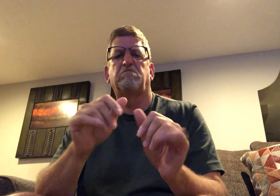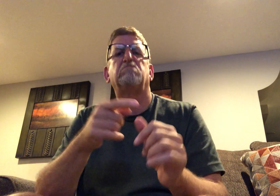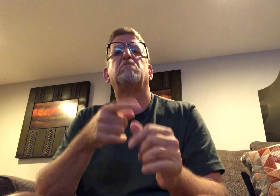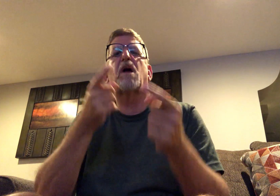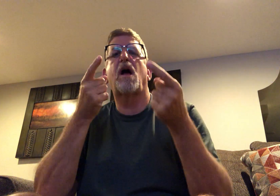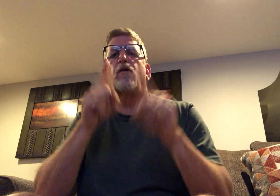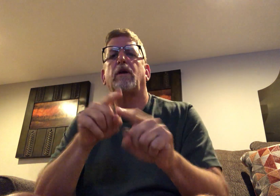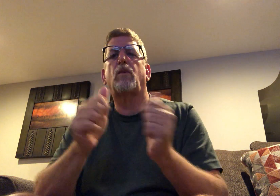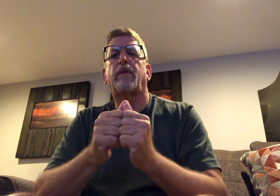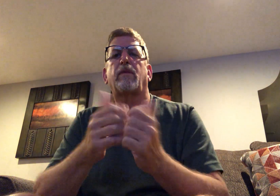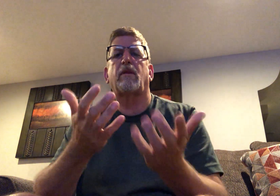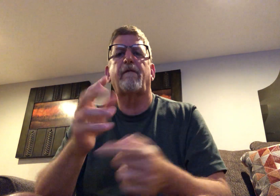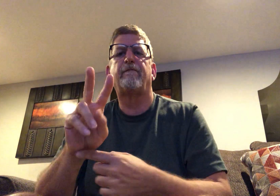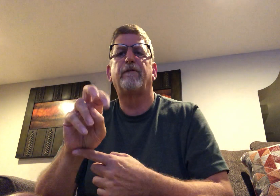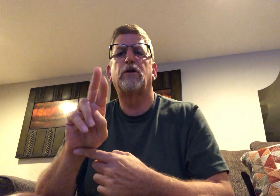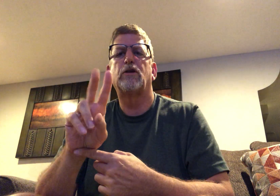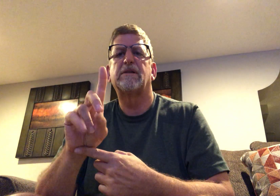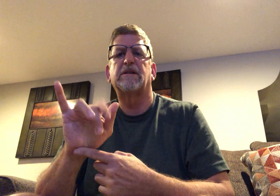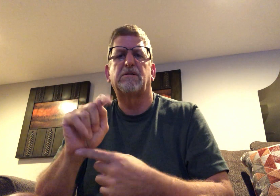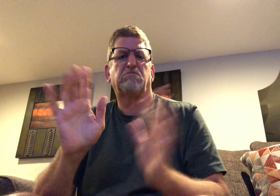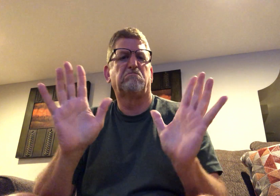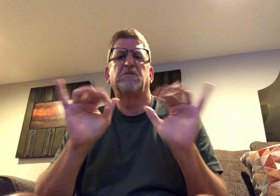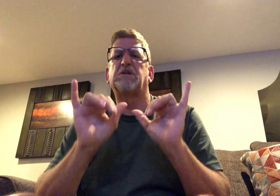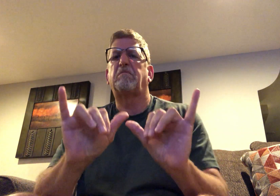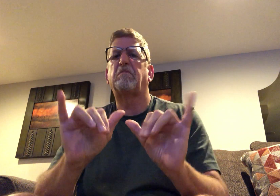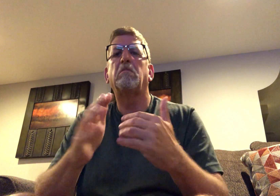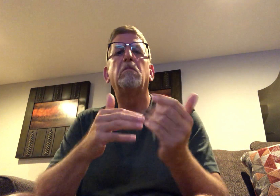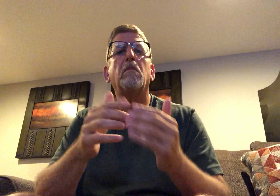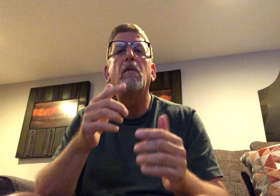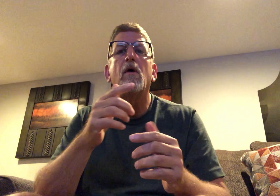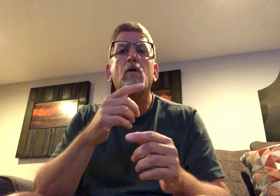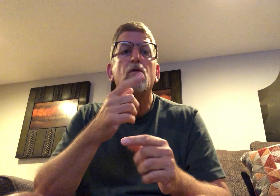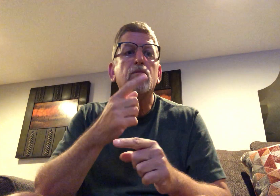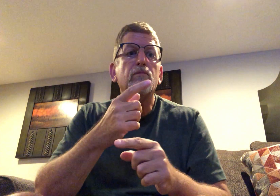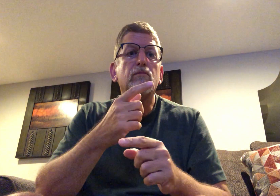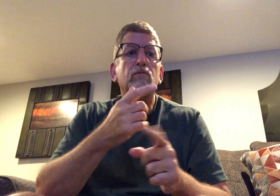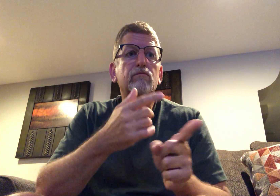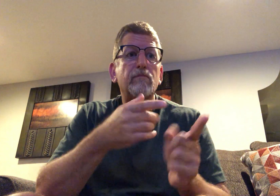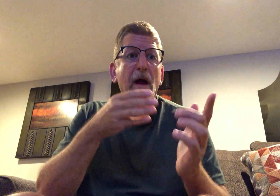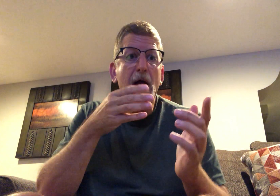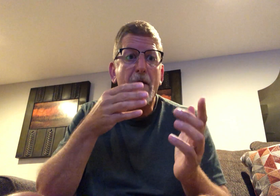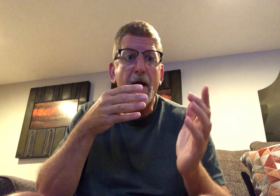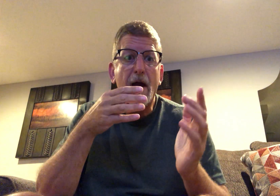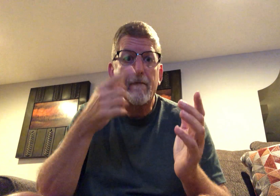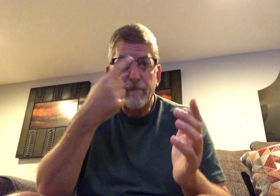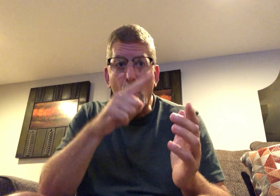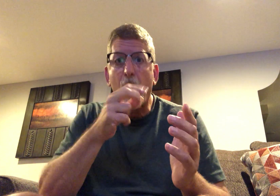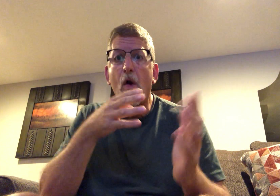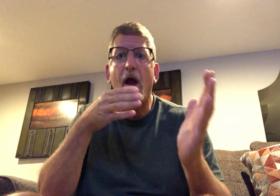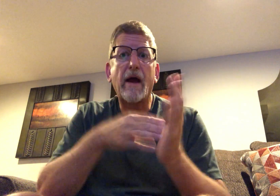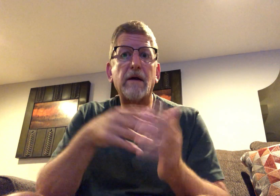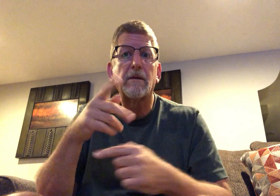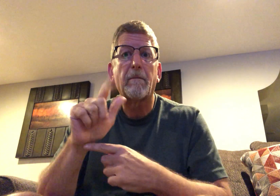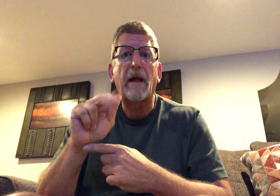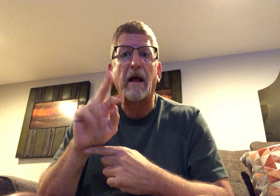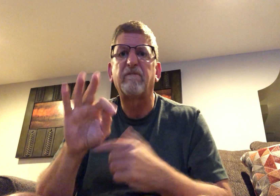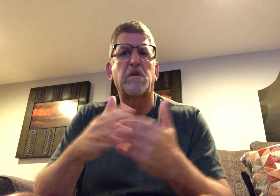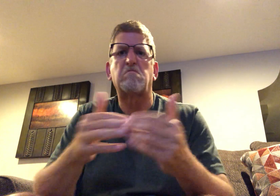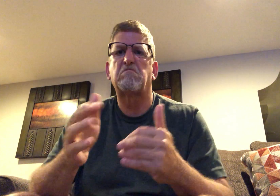Lushenko, something like that, that he produced a phony affidavit that was given to the American authorities and an FBI agent